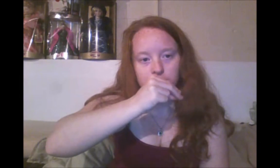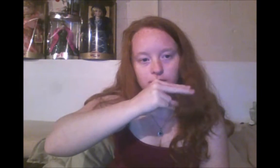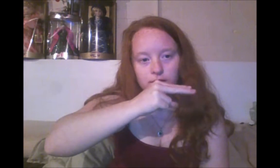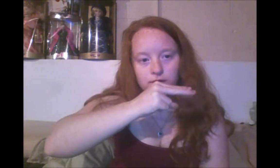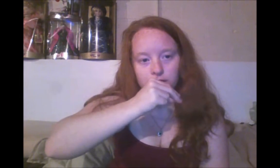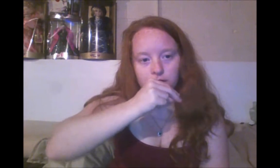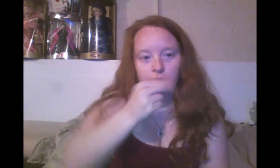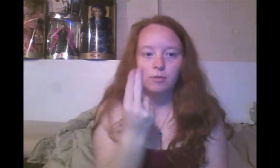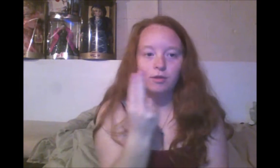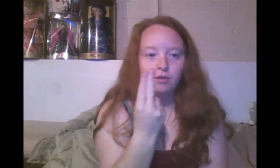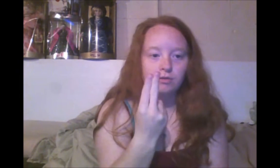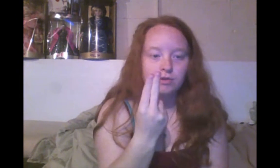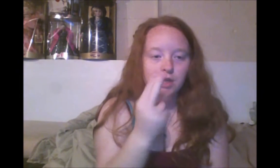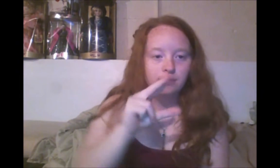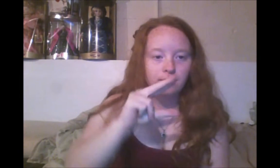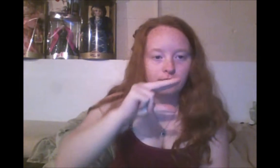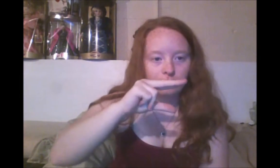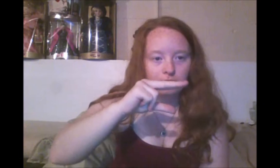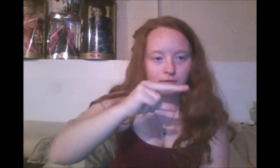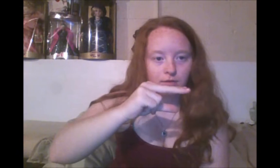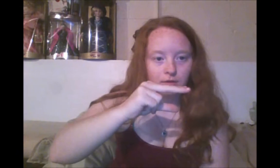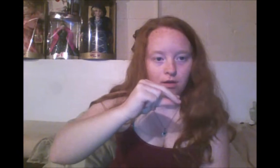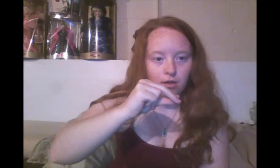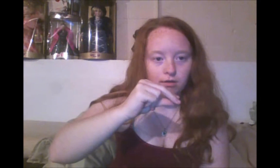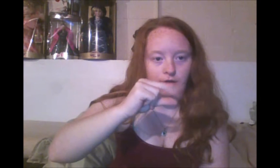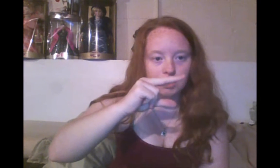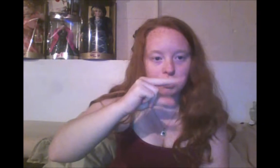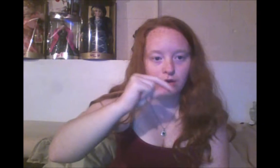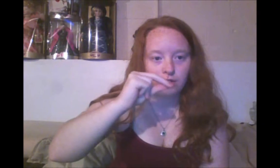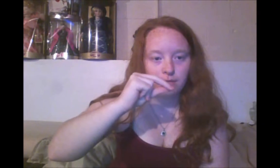duck. Make the U shape and touch it to your thumb.